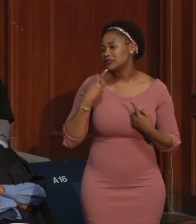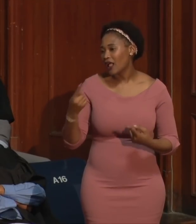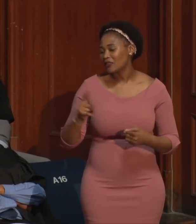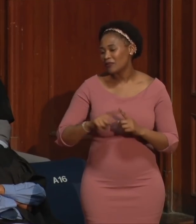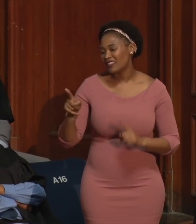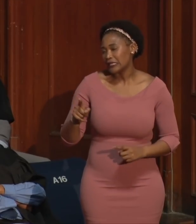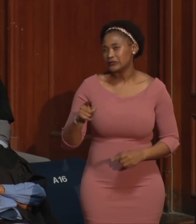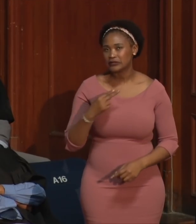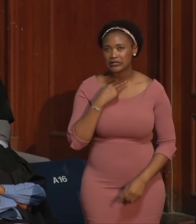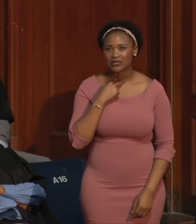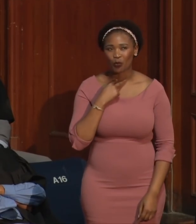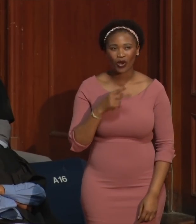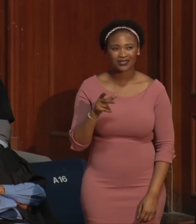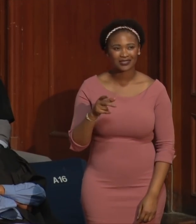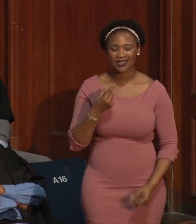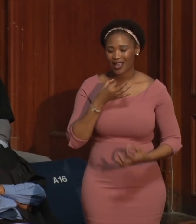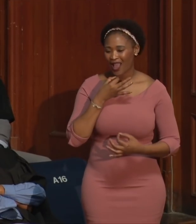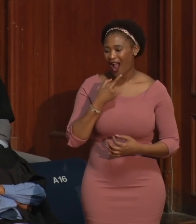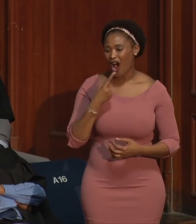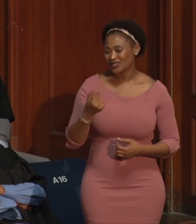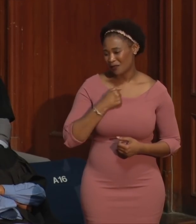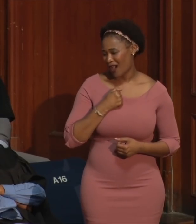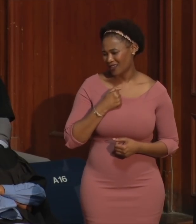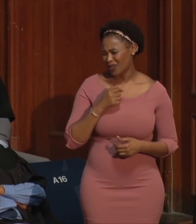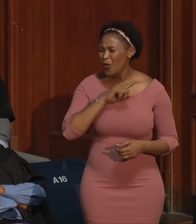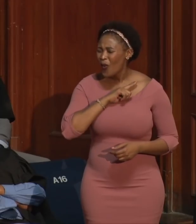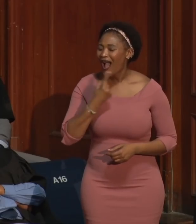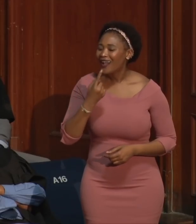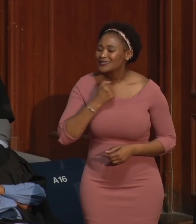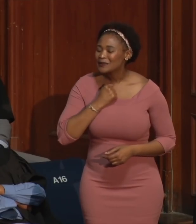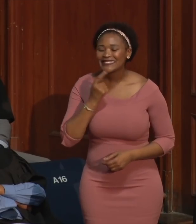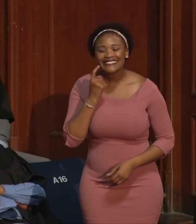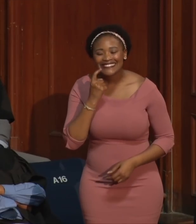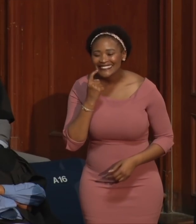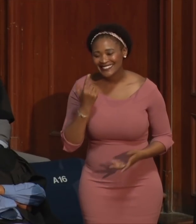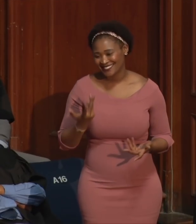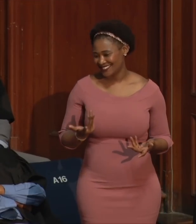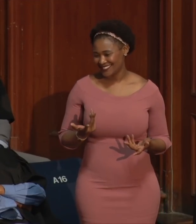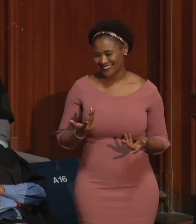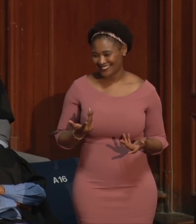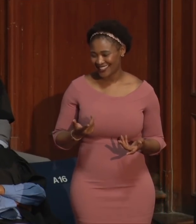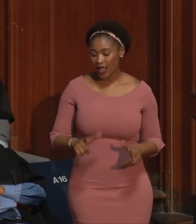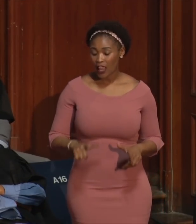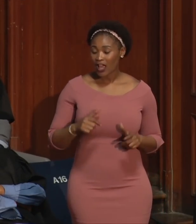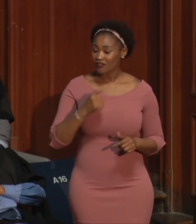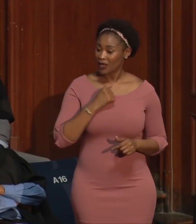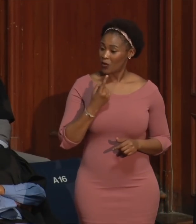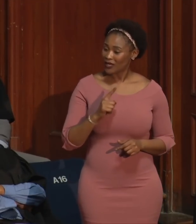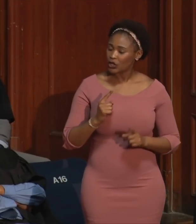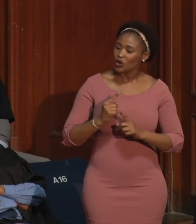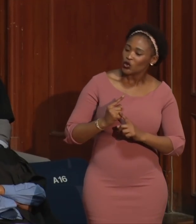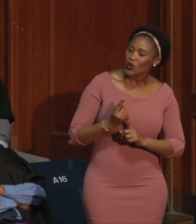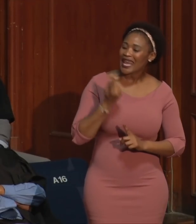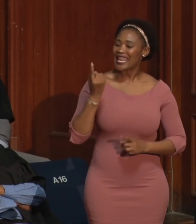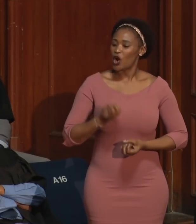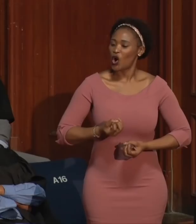answer. There is a simple equation that has guided me throughout my life. Your unique contribution and hard